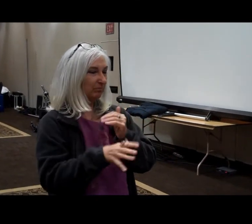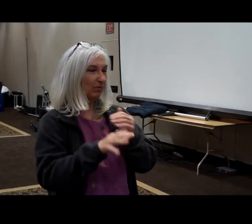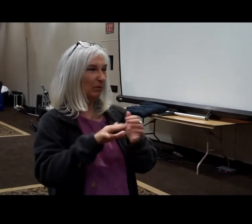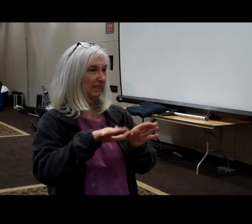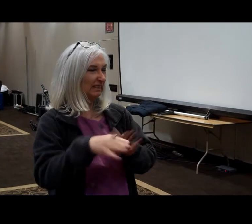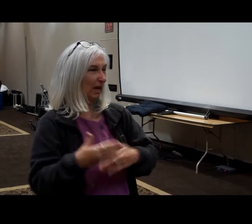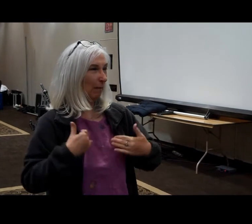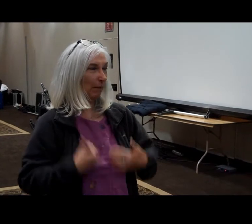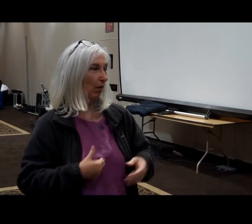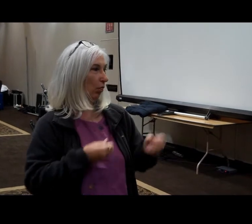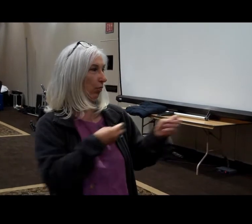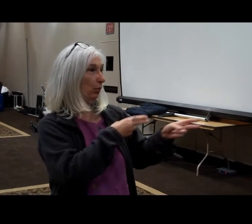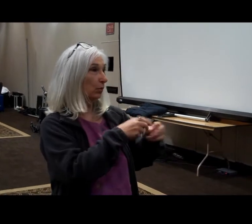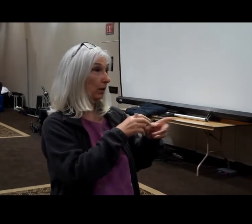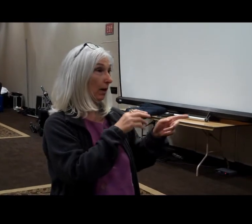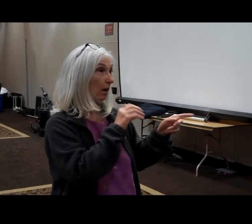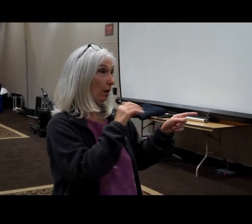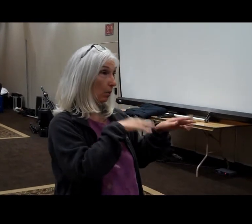farm animals.